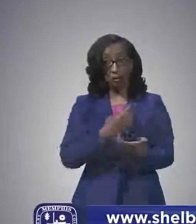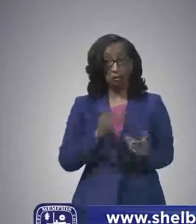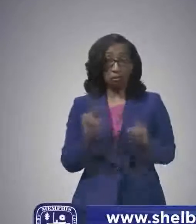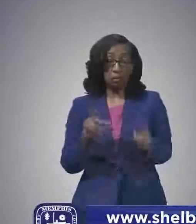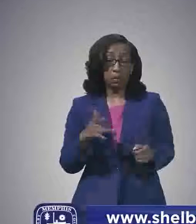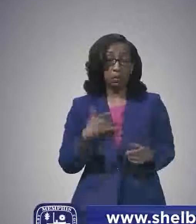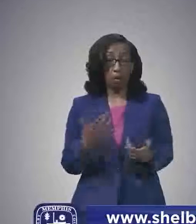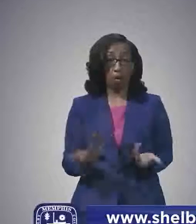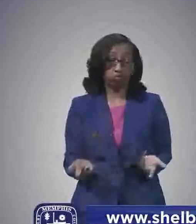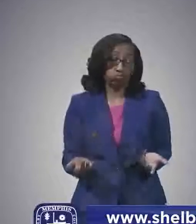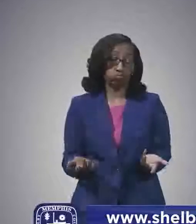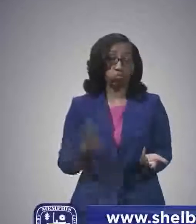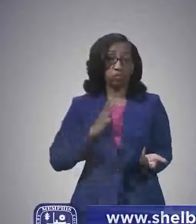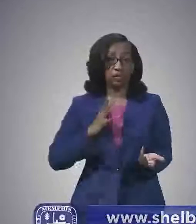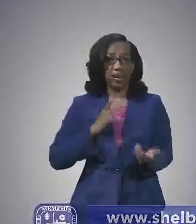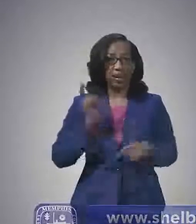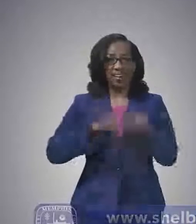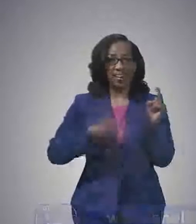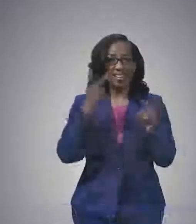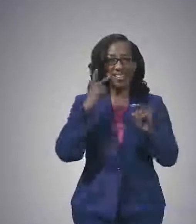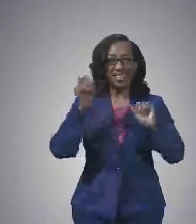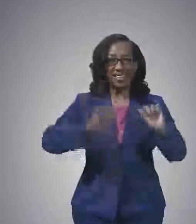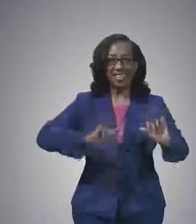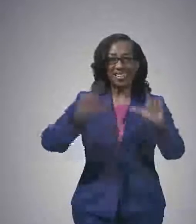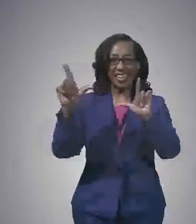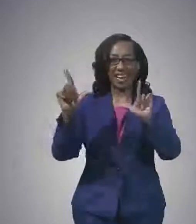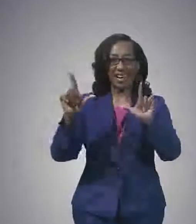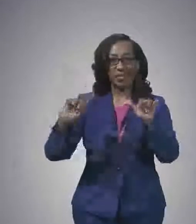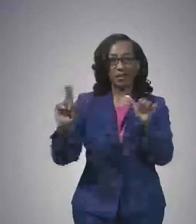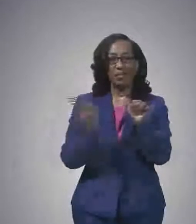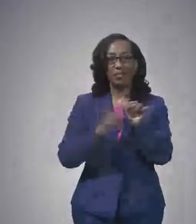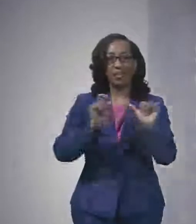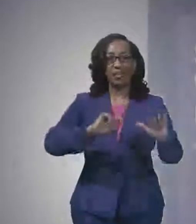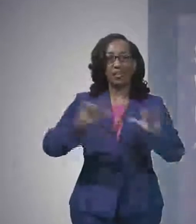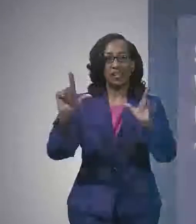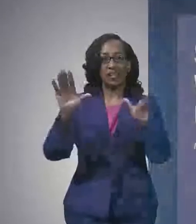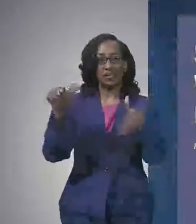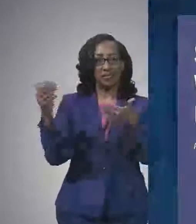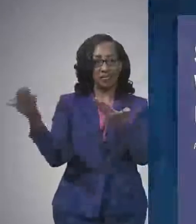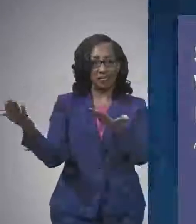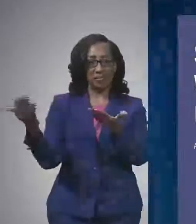So I can't see the slides here, but let's put up the first slide.